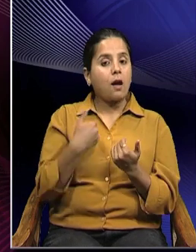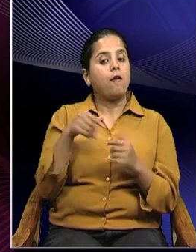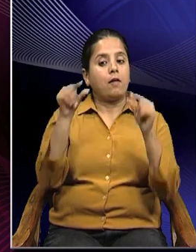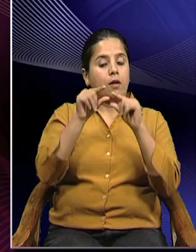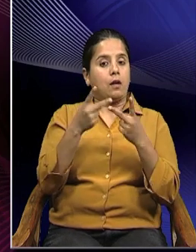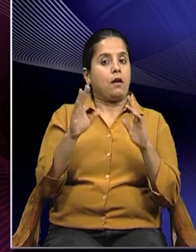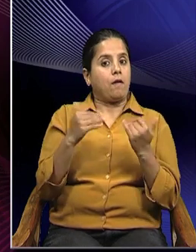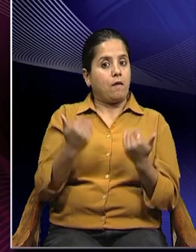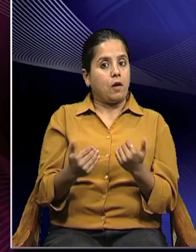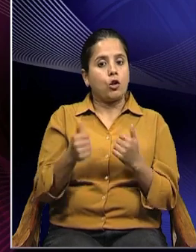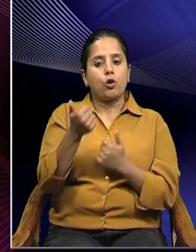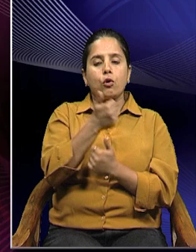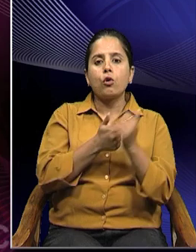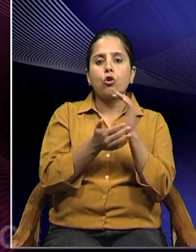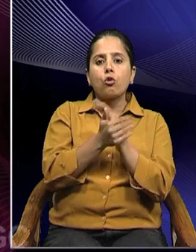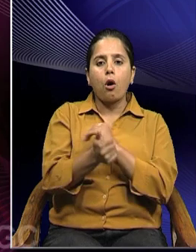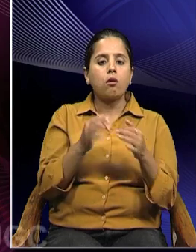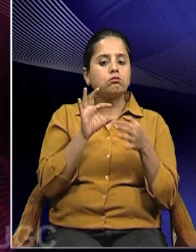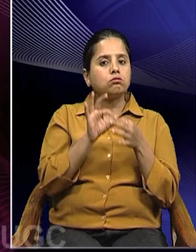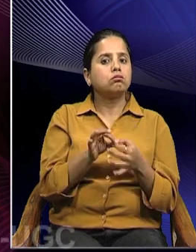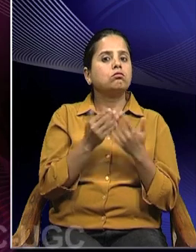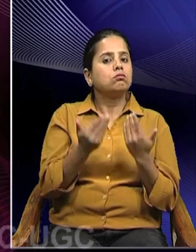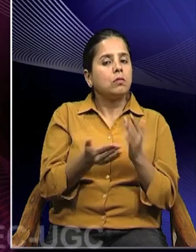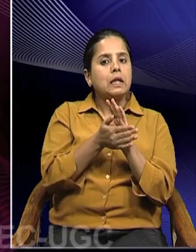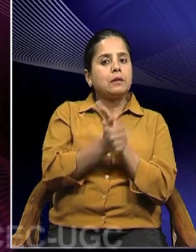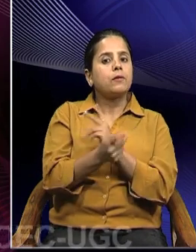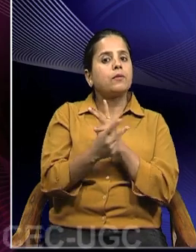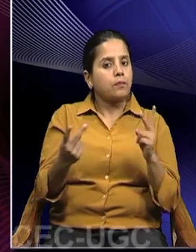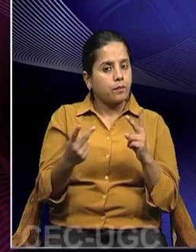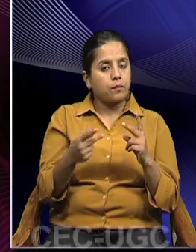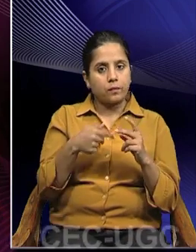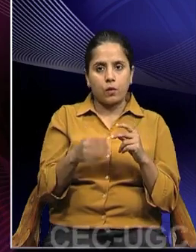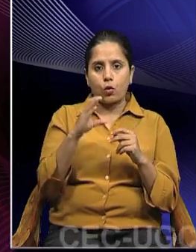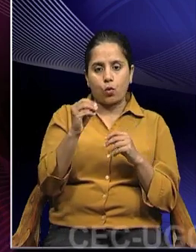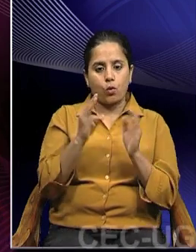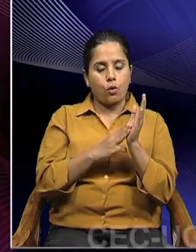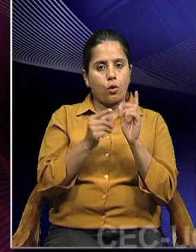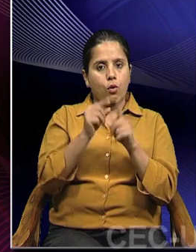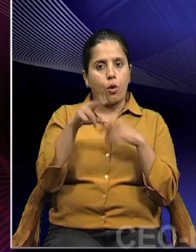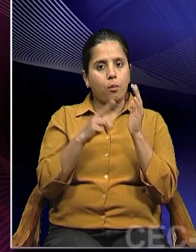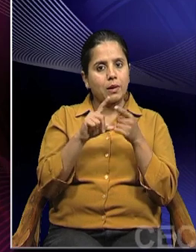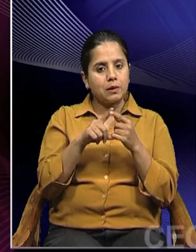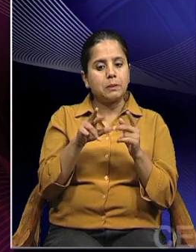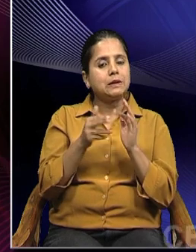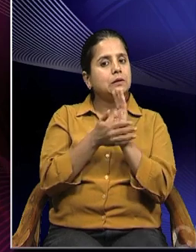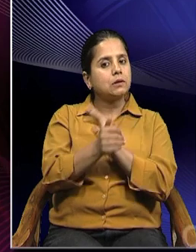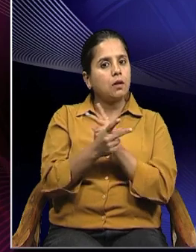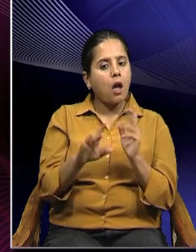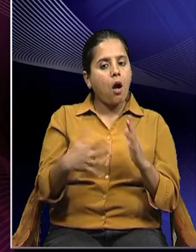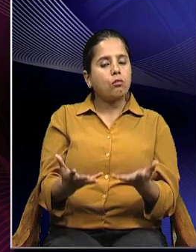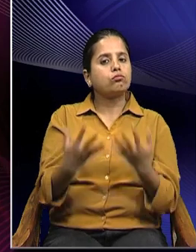shloka there, that is competence is the key. We talk about competence, that how to incorporate, how to